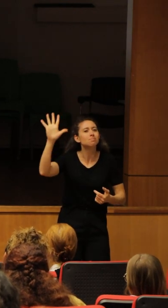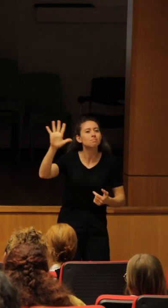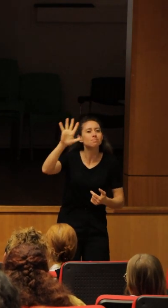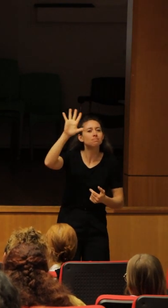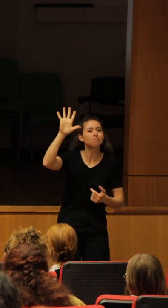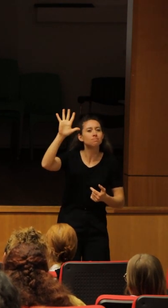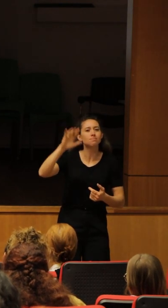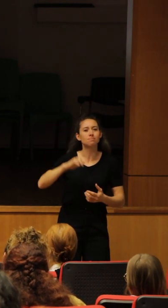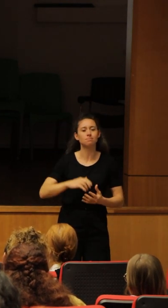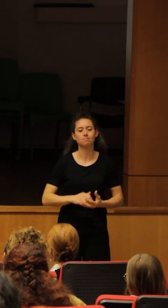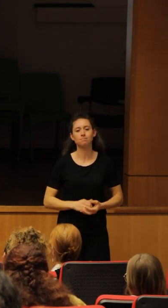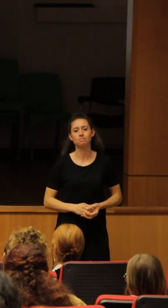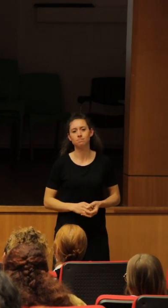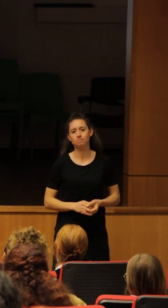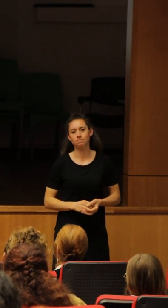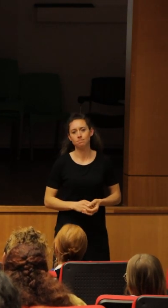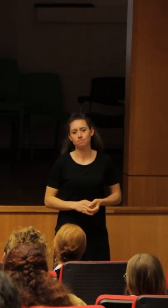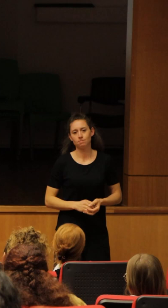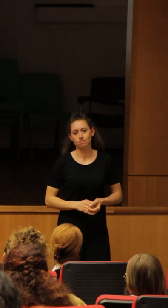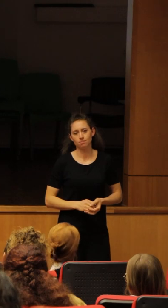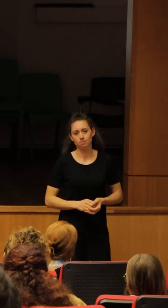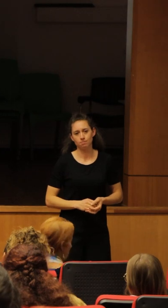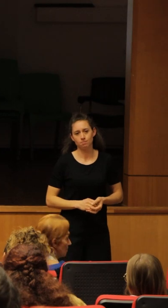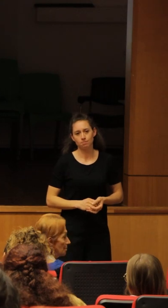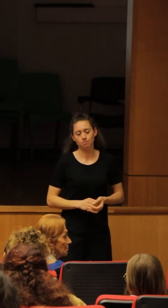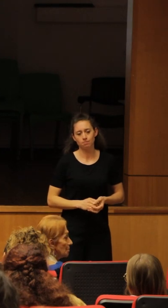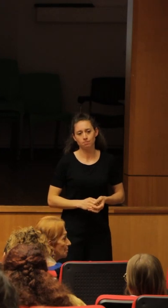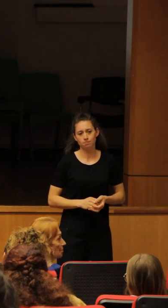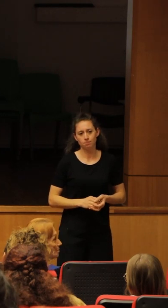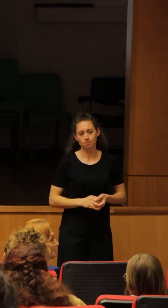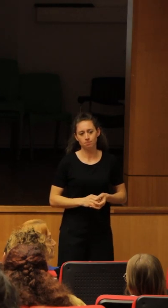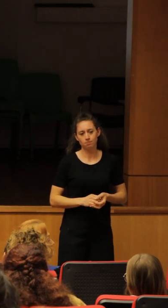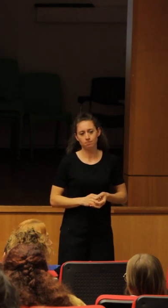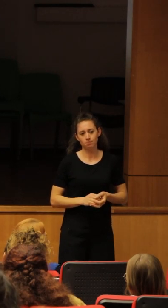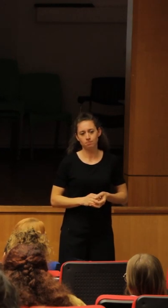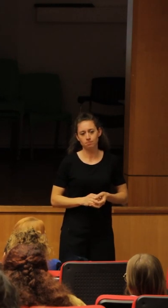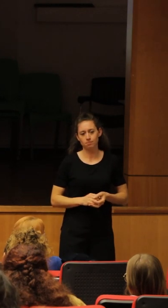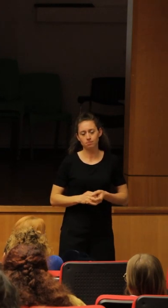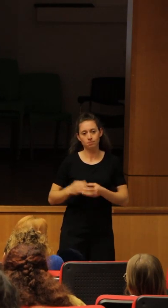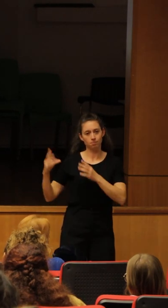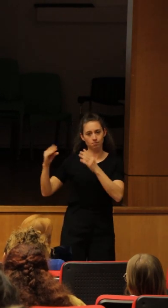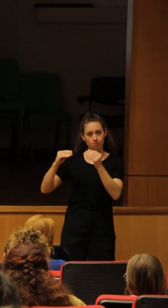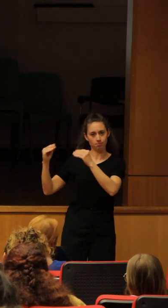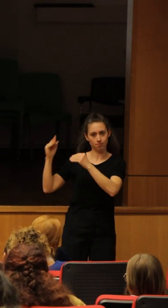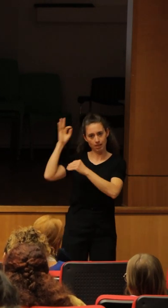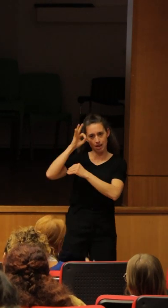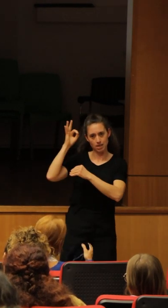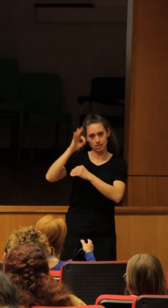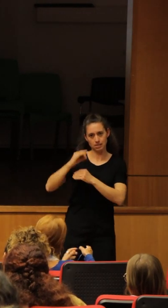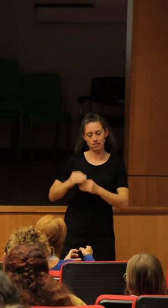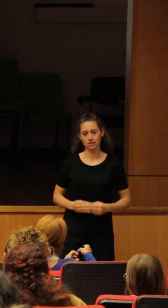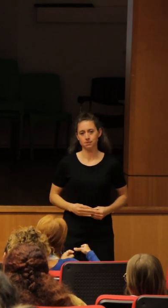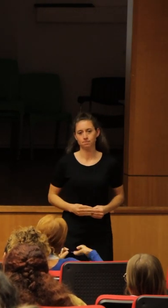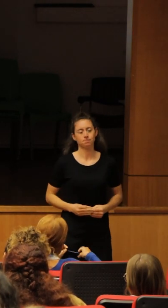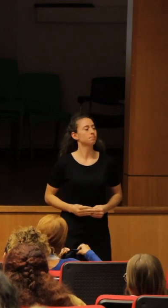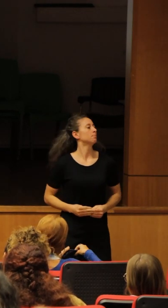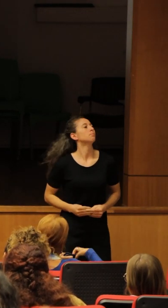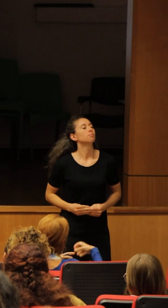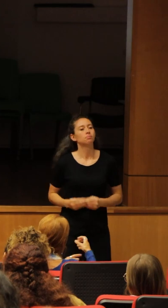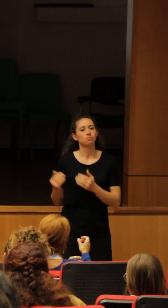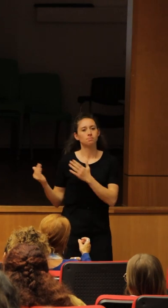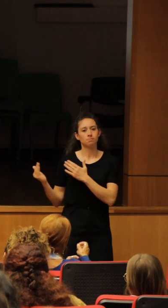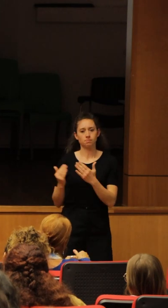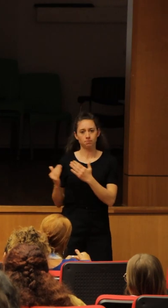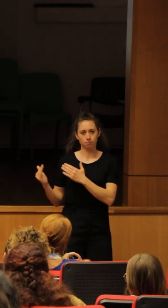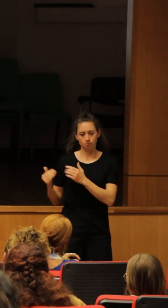the change, even if it happens, then the people will relapse. The people go? People will relapse. They go back